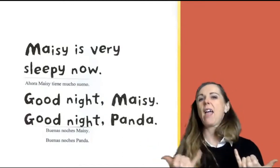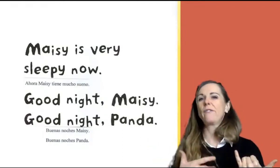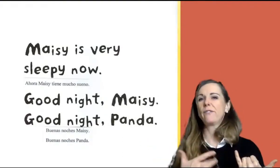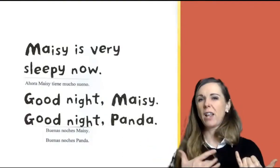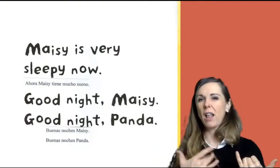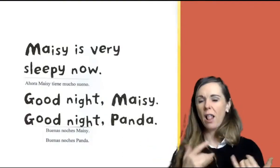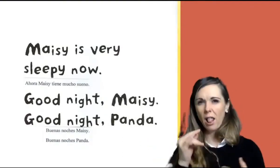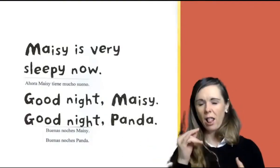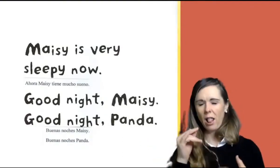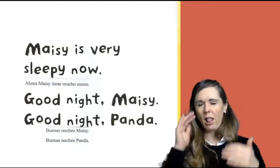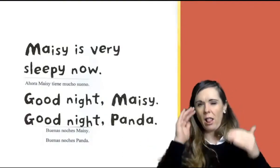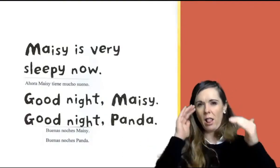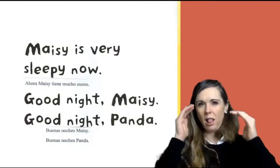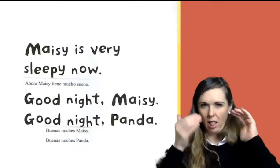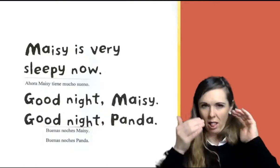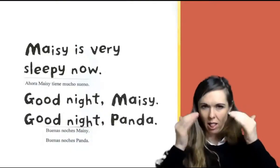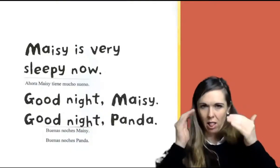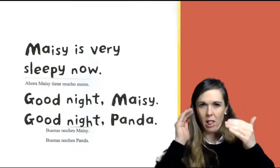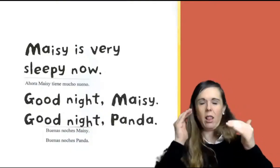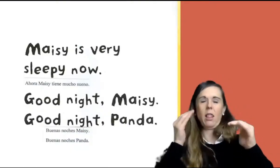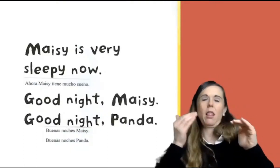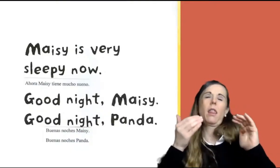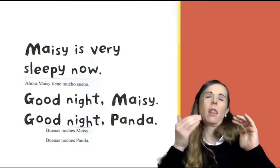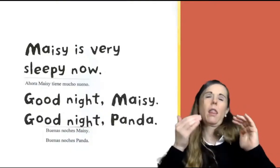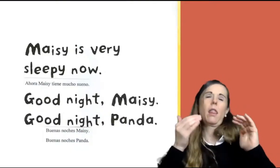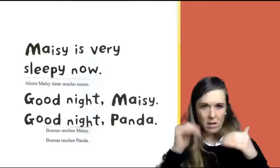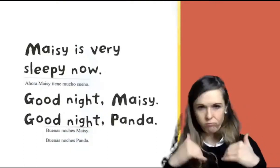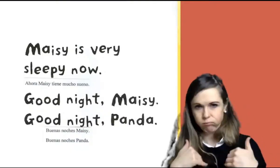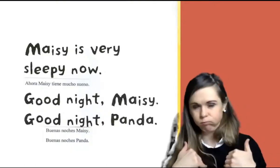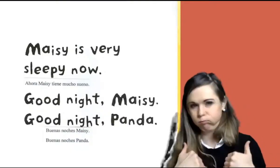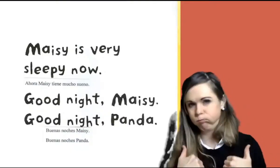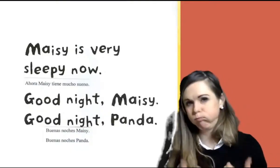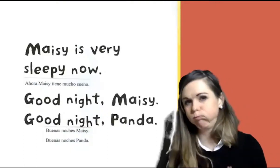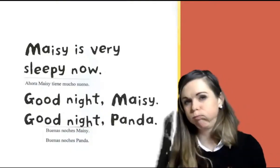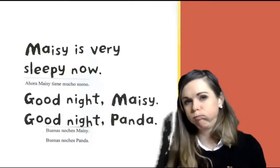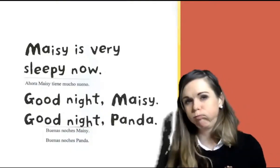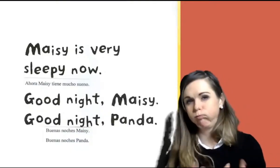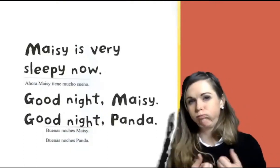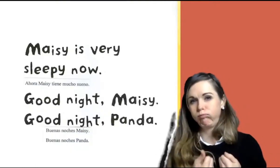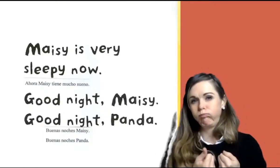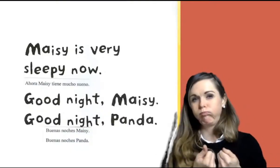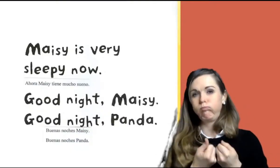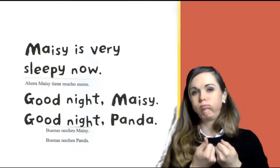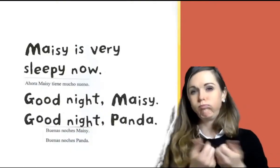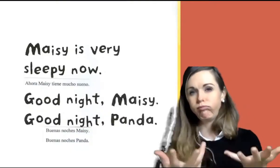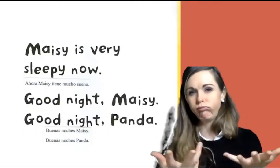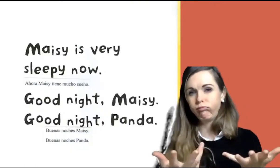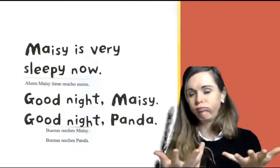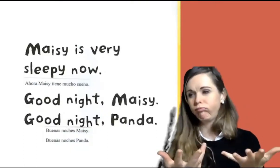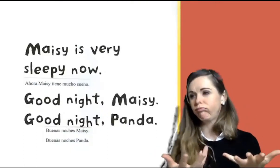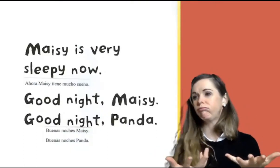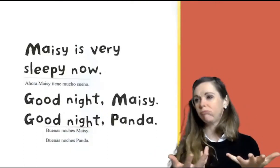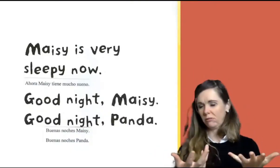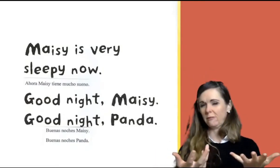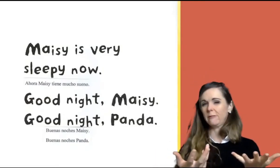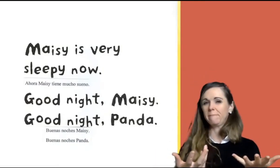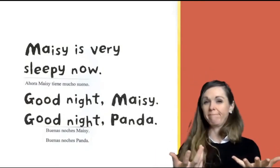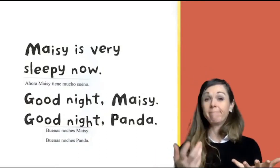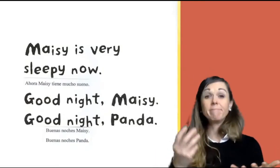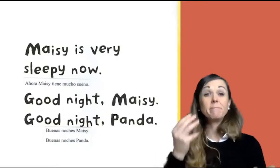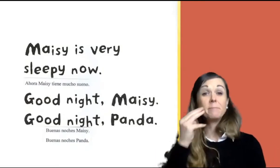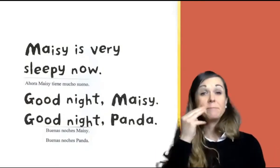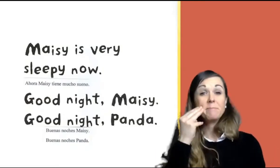Maisy now feels very tired and sleepy. She's